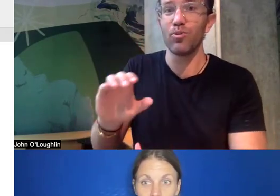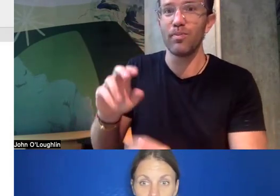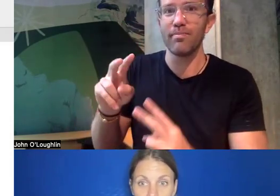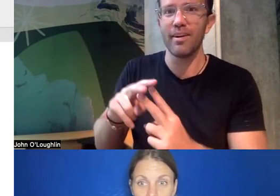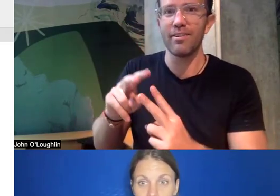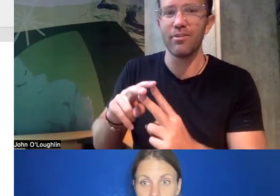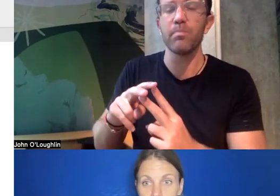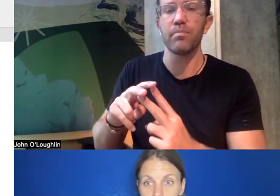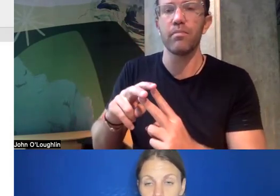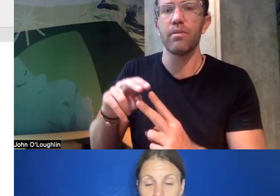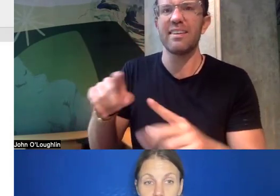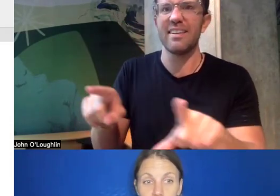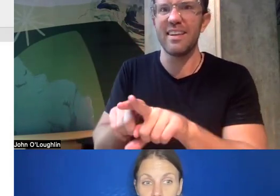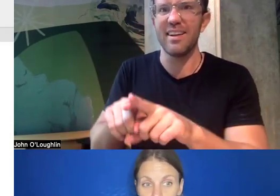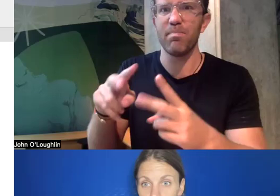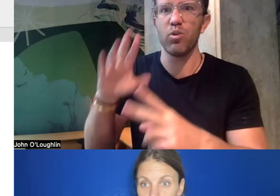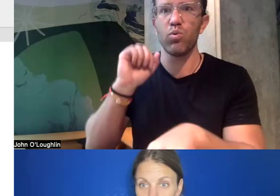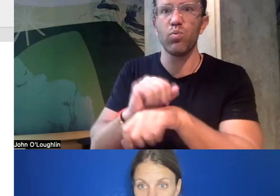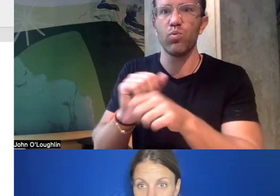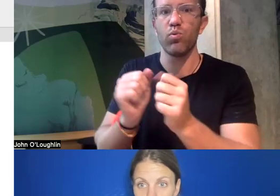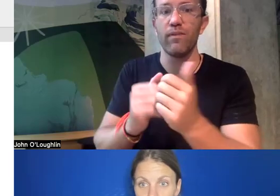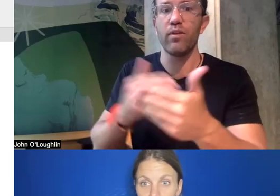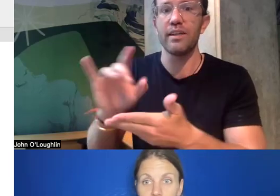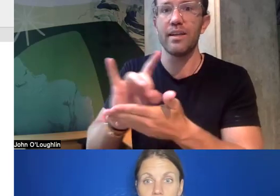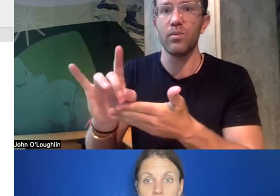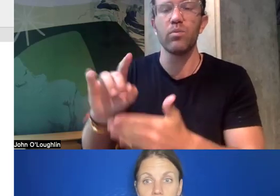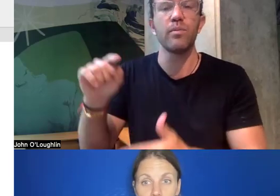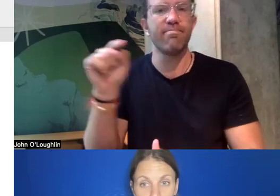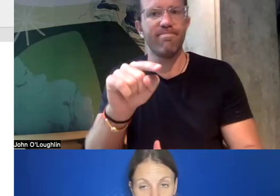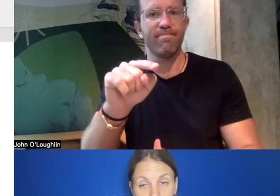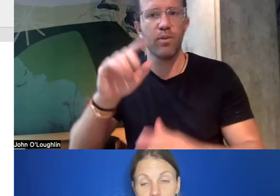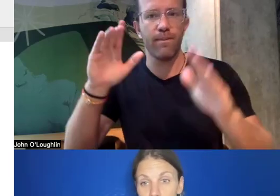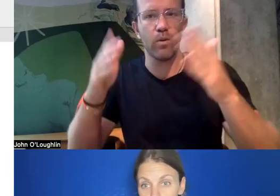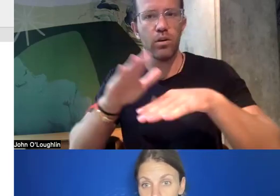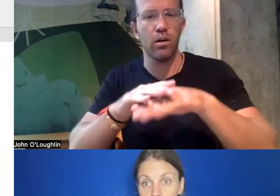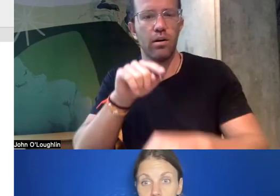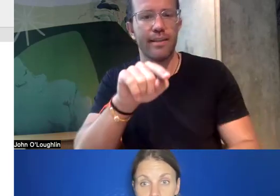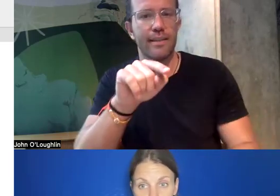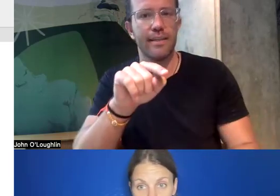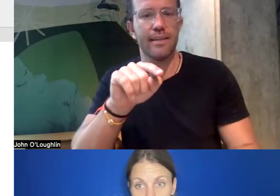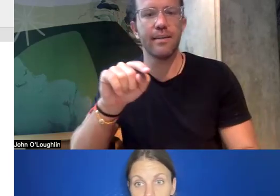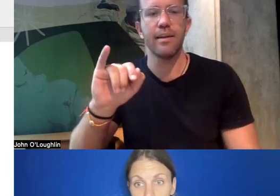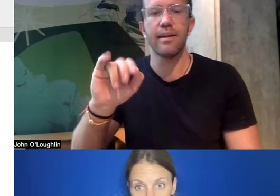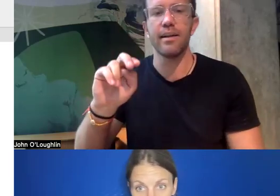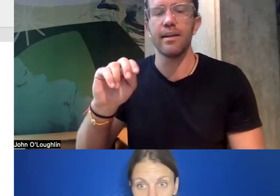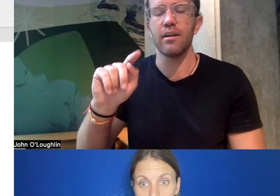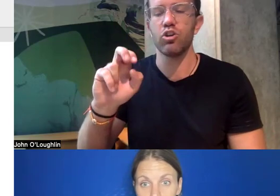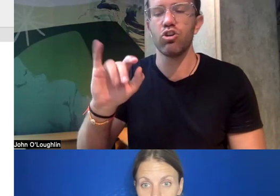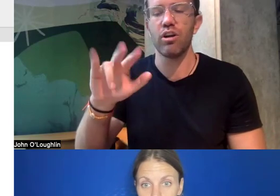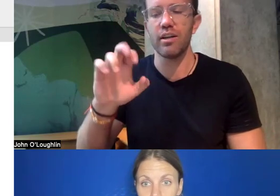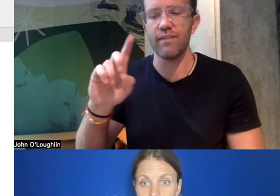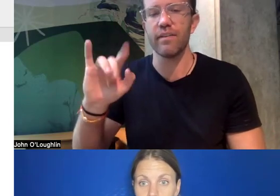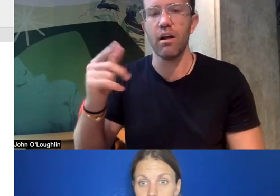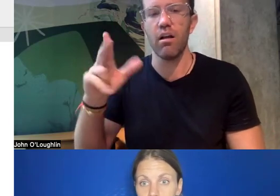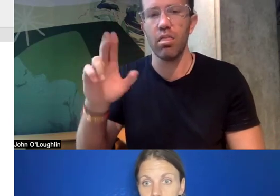Now you will find some work with your Zoom partner here. And that partner will be the same for the next 8 weeks.